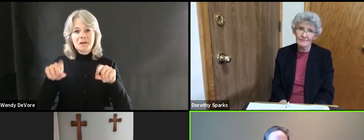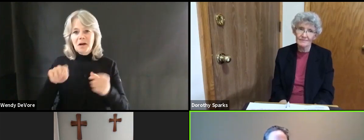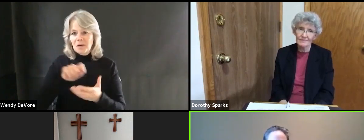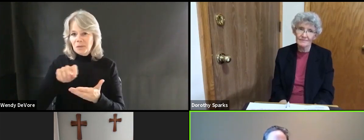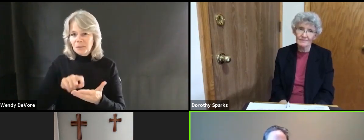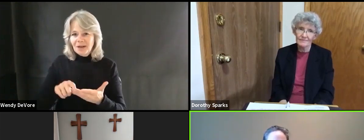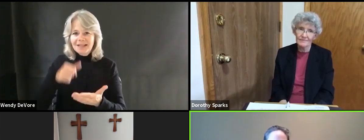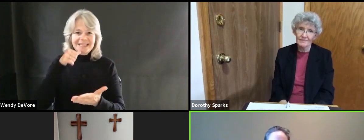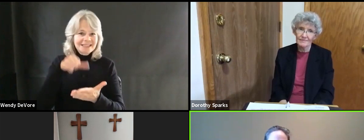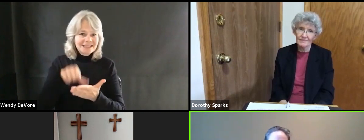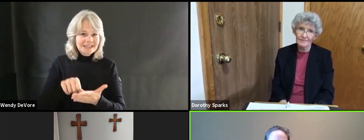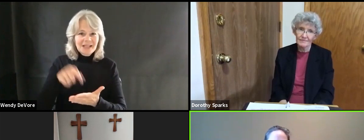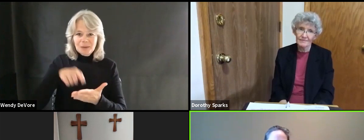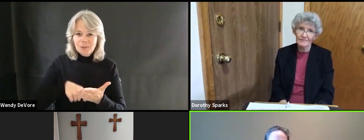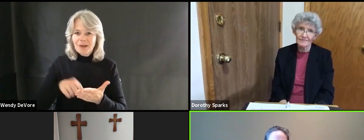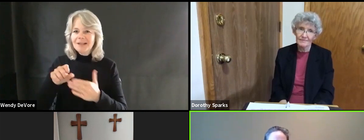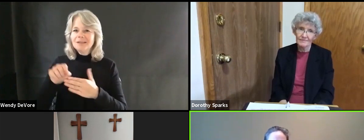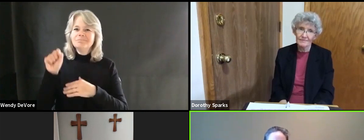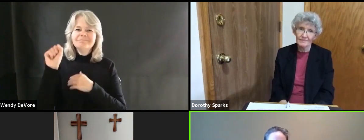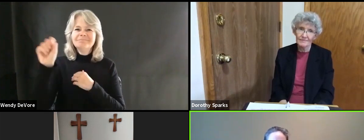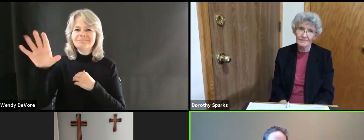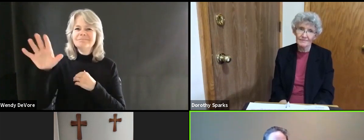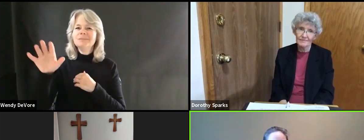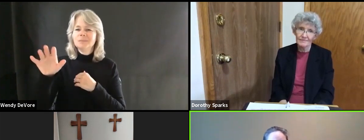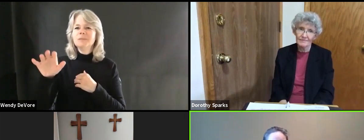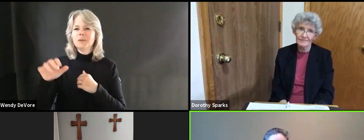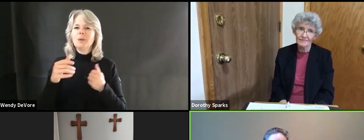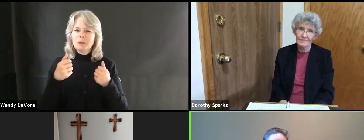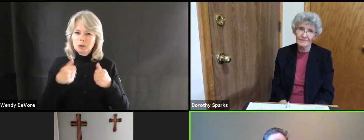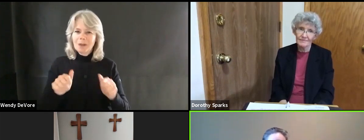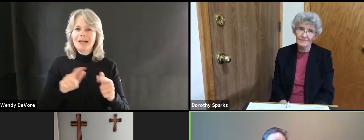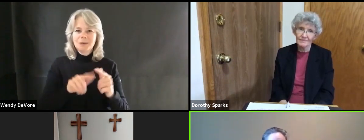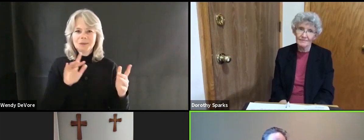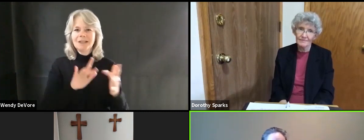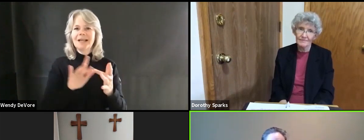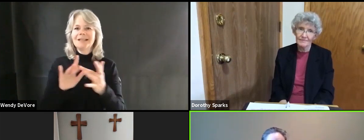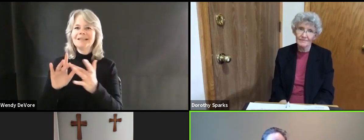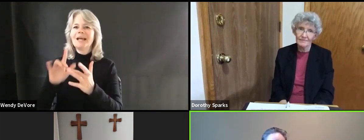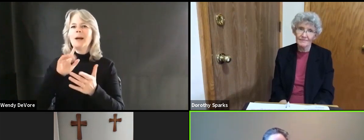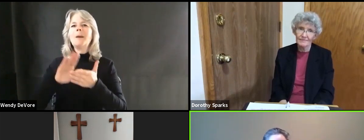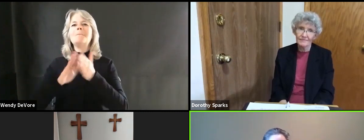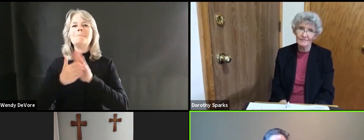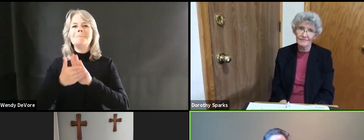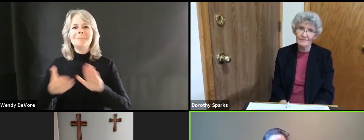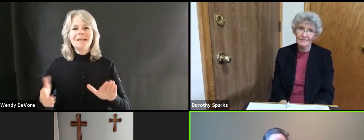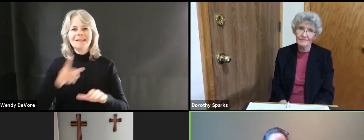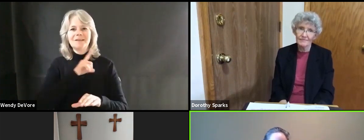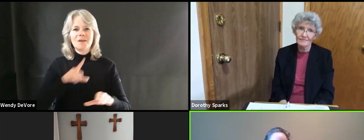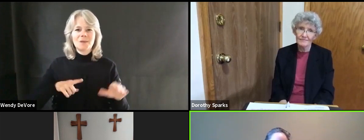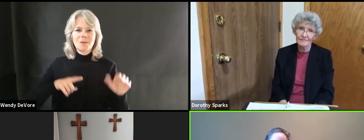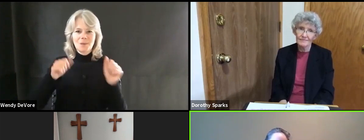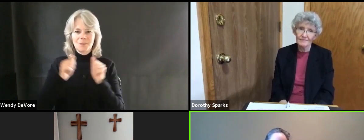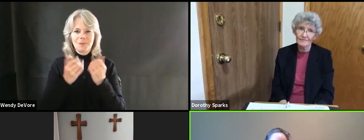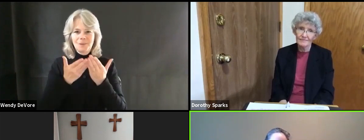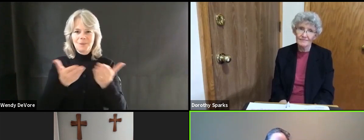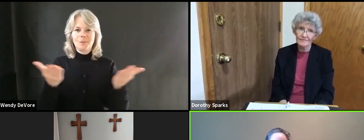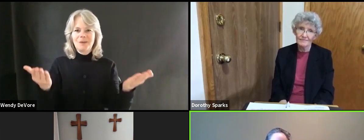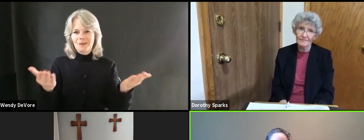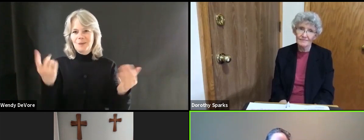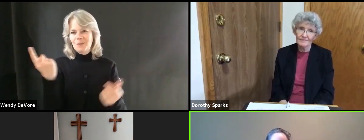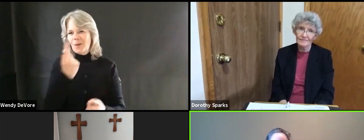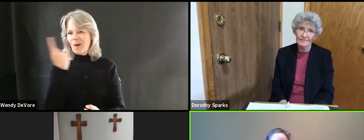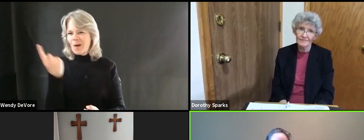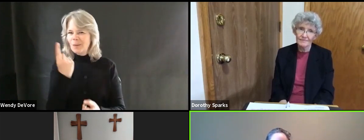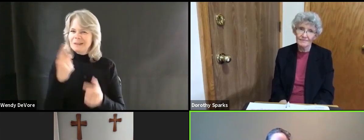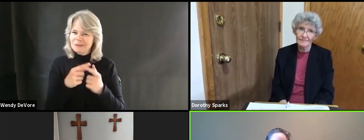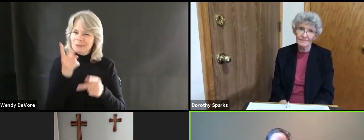letter. Take a couple of minutes to reach out and just say, the peace of the Lord be with you always, to